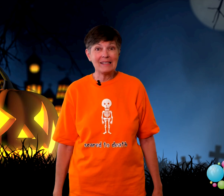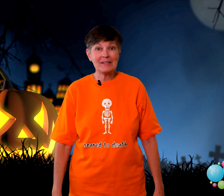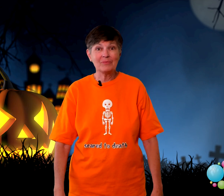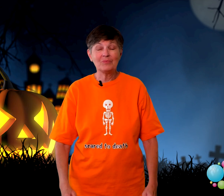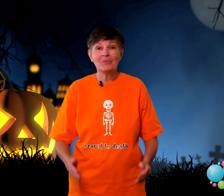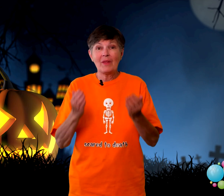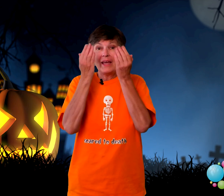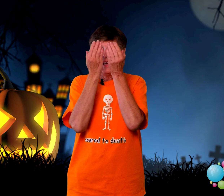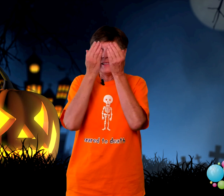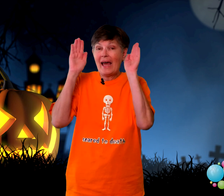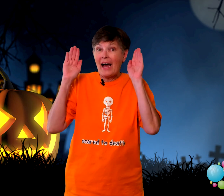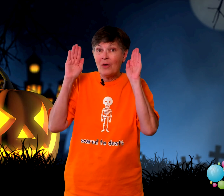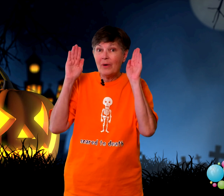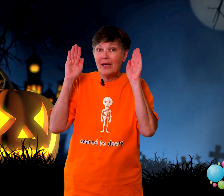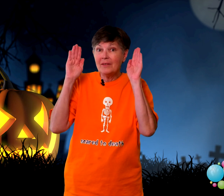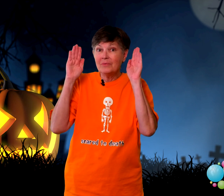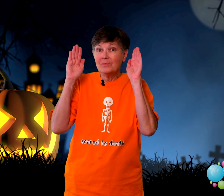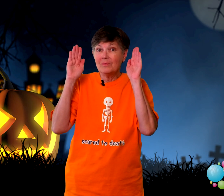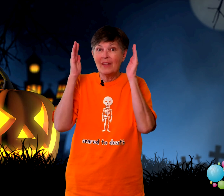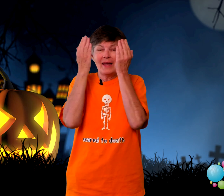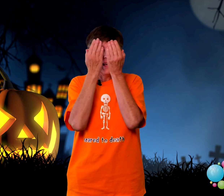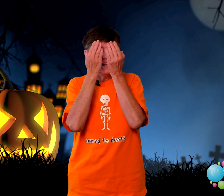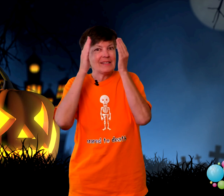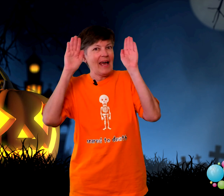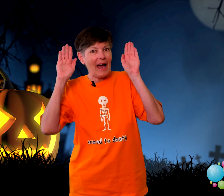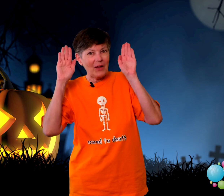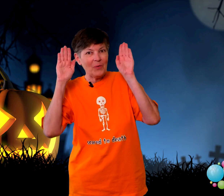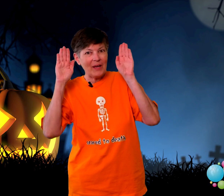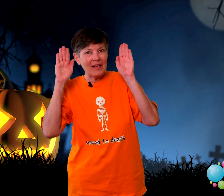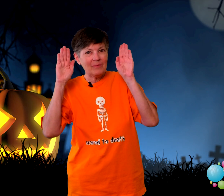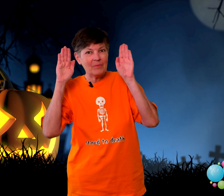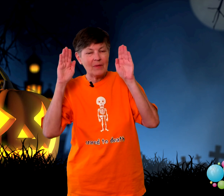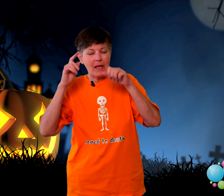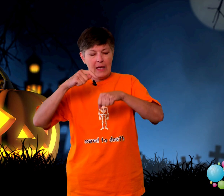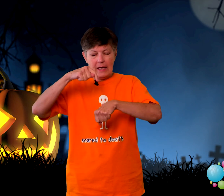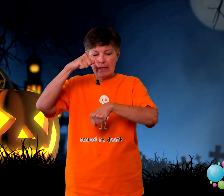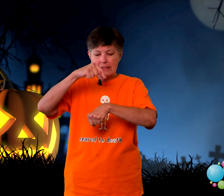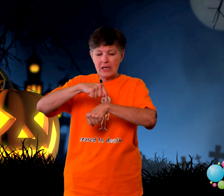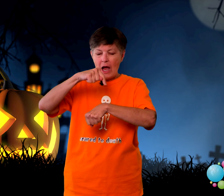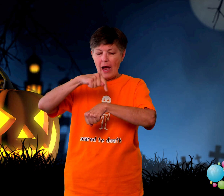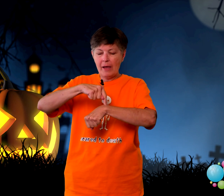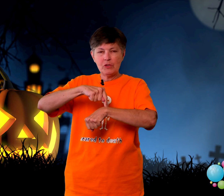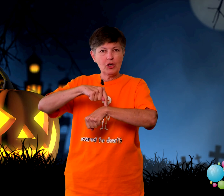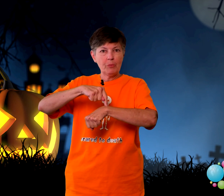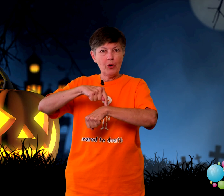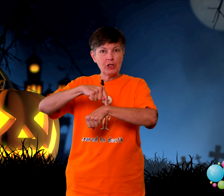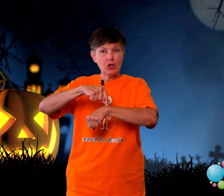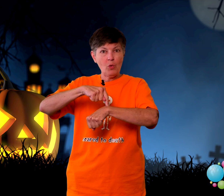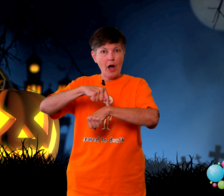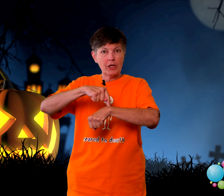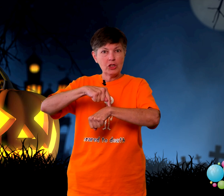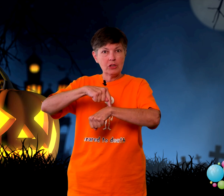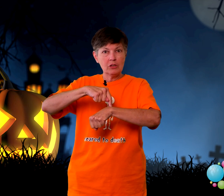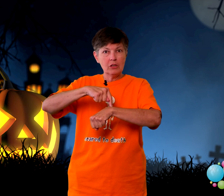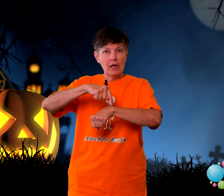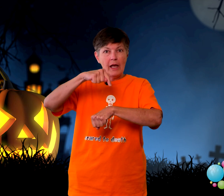this. It's Halloween. It's Halloween. It's time. So you're going to point to your watch.